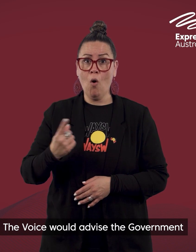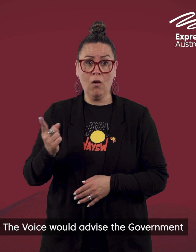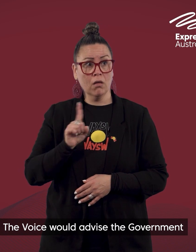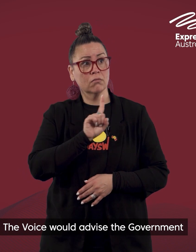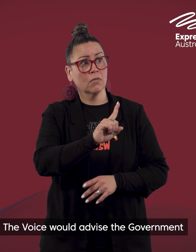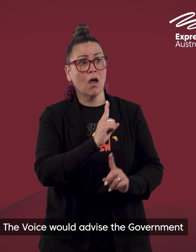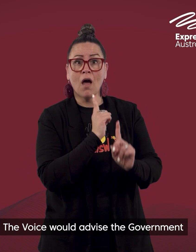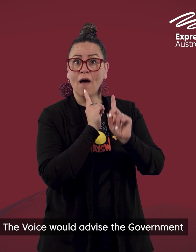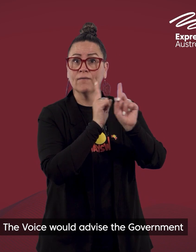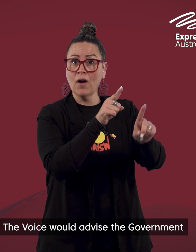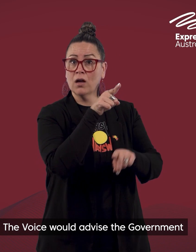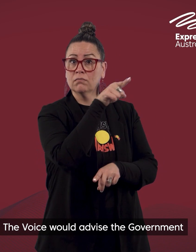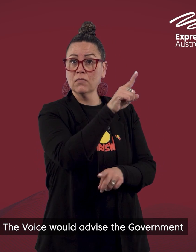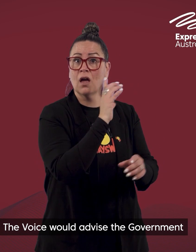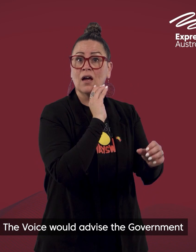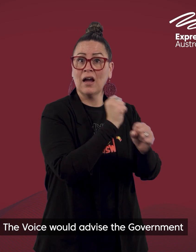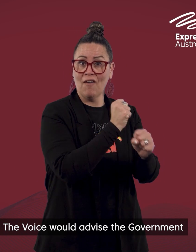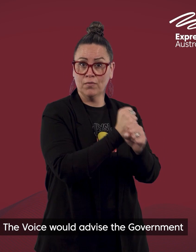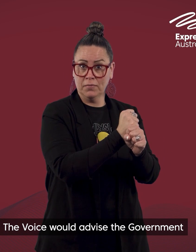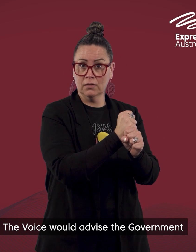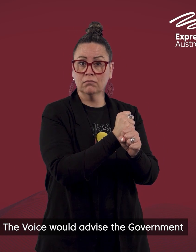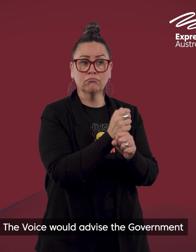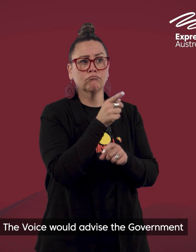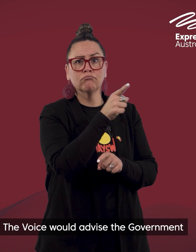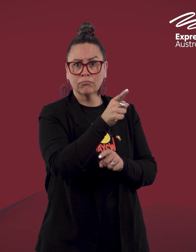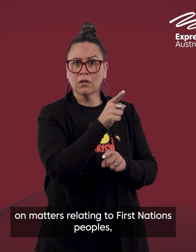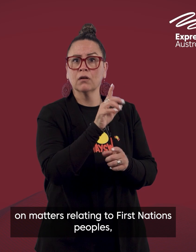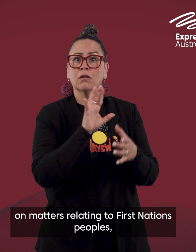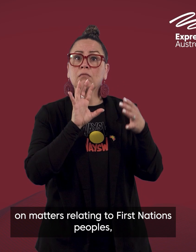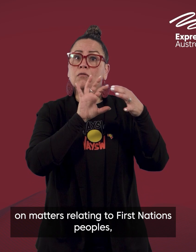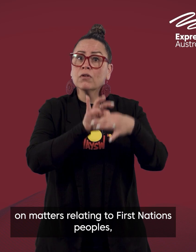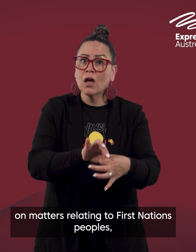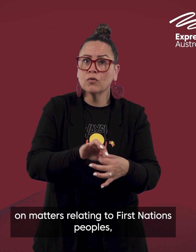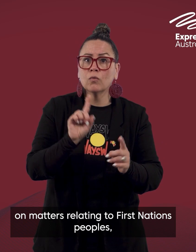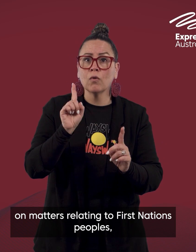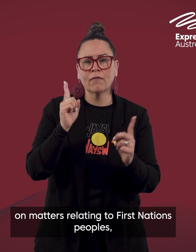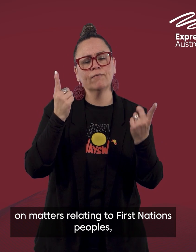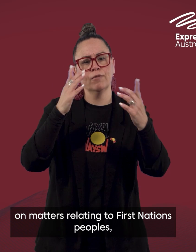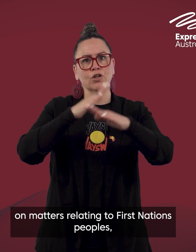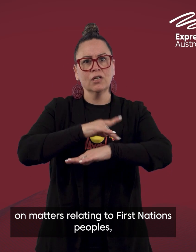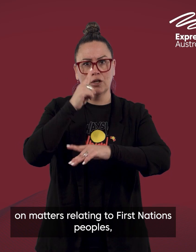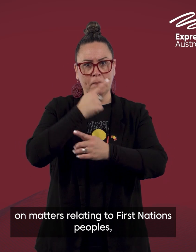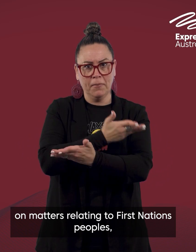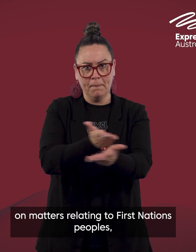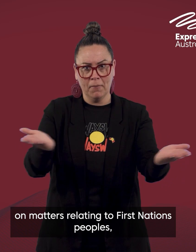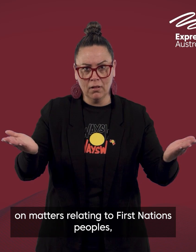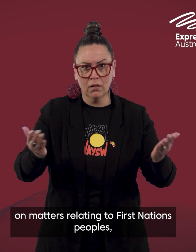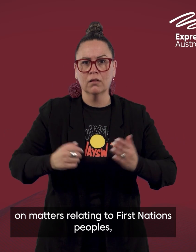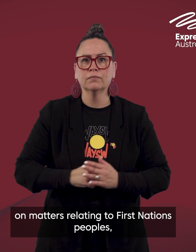The Voice would advise the government on matters relating to First Nations peoples,